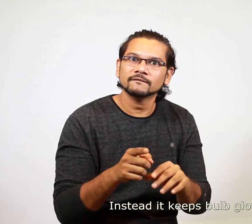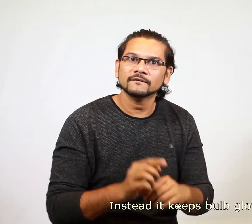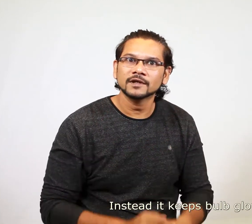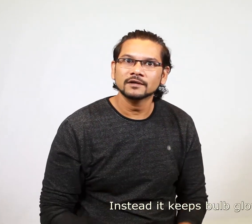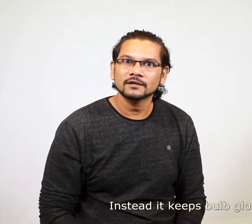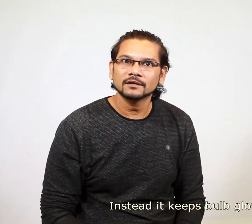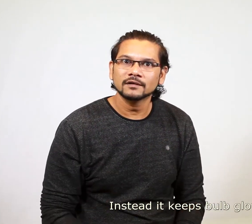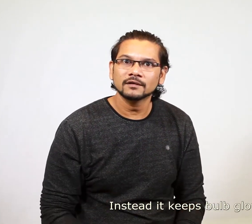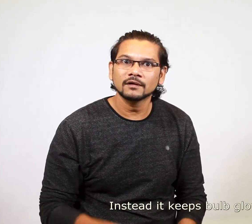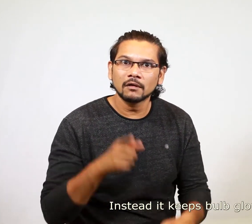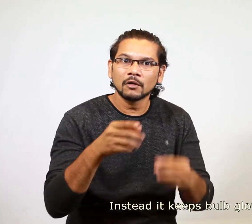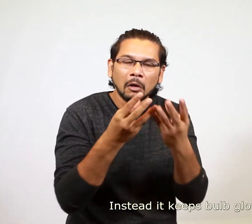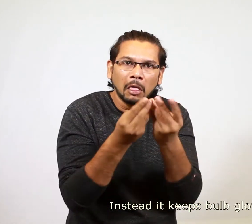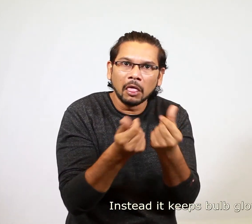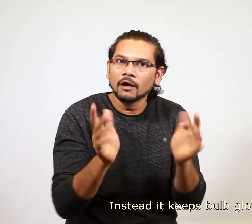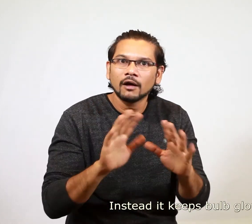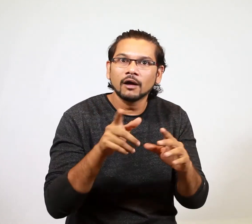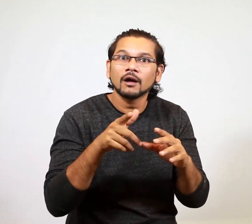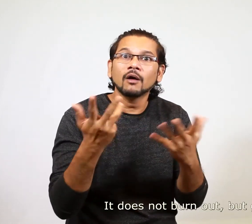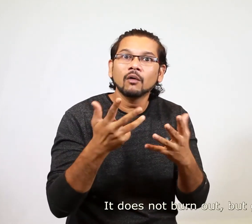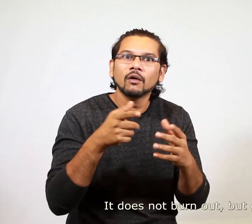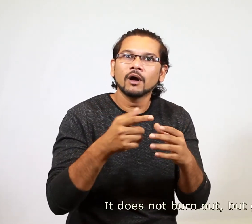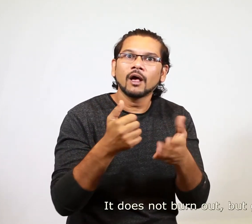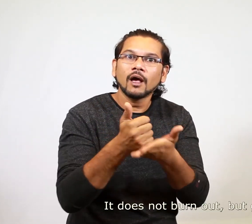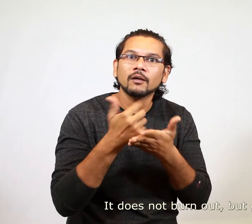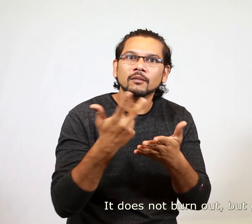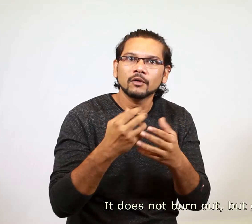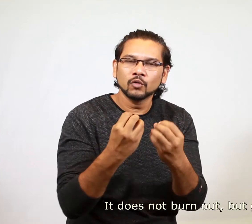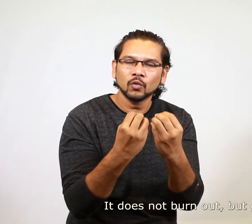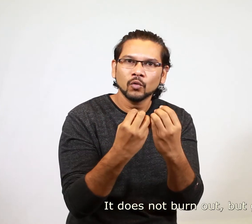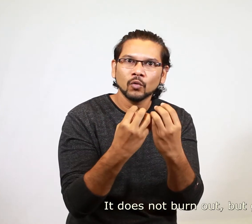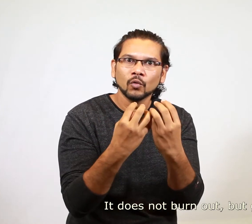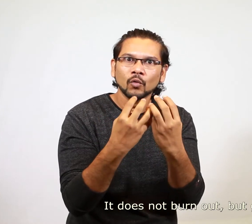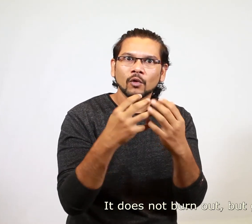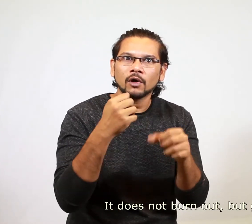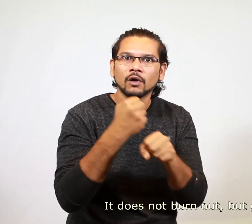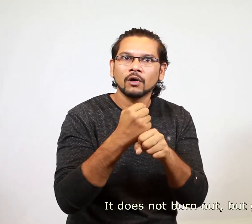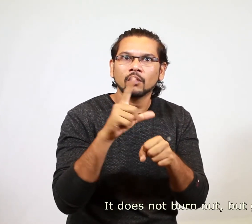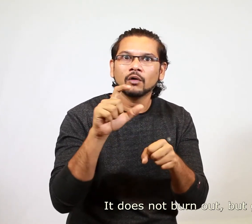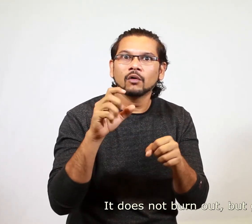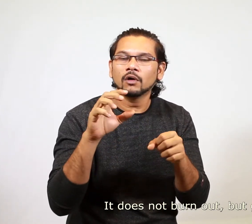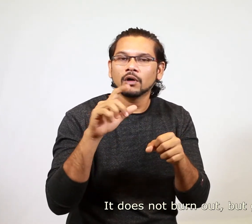Instead, it keeps the bulb glowing. It does not burn out, but glows.